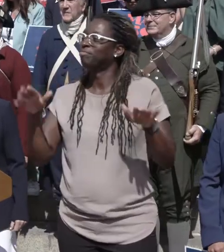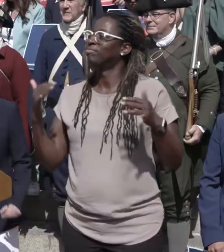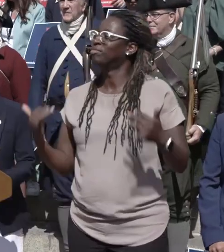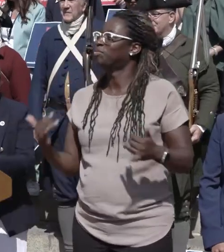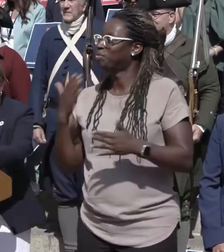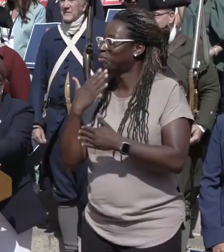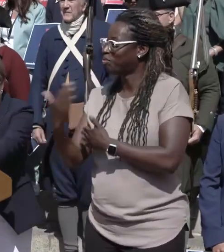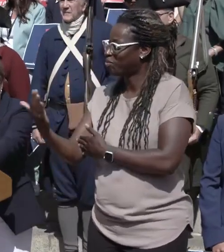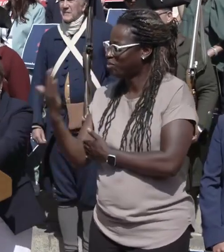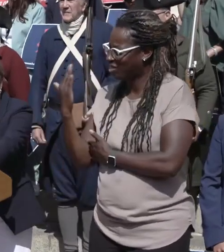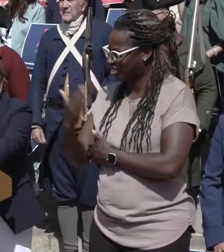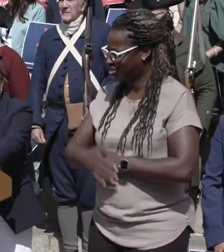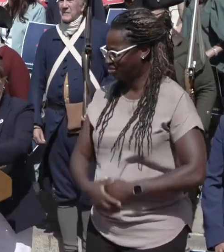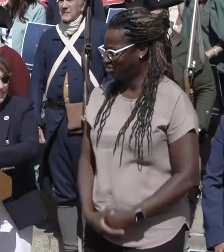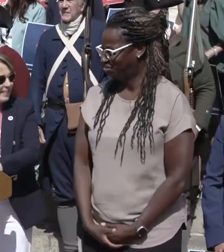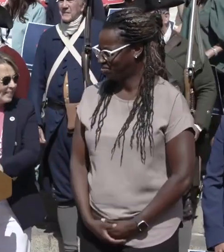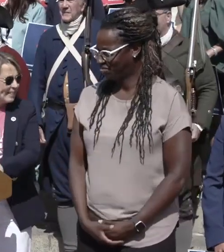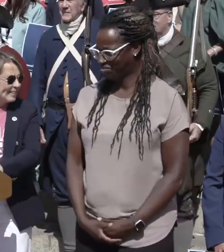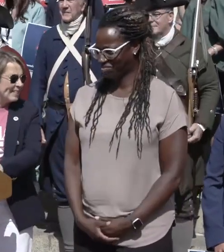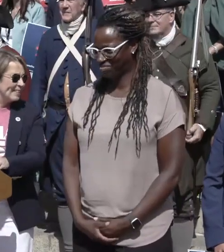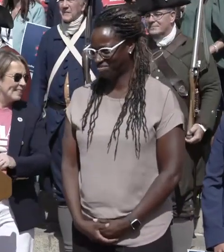advice. Yeah.